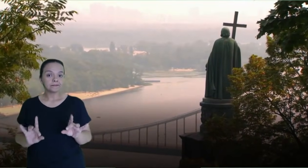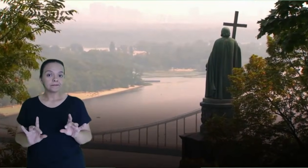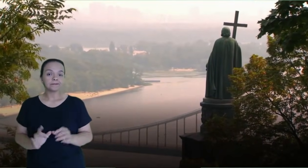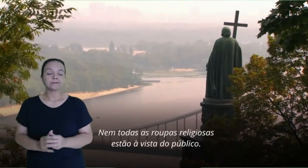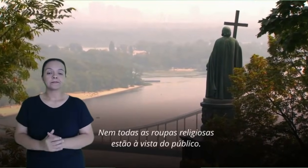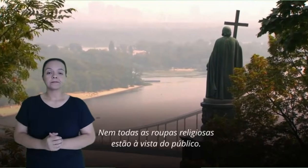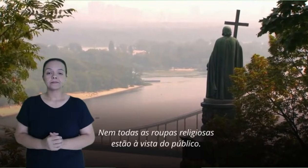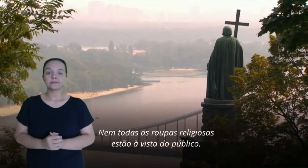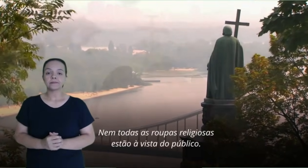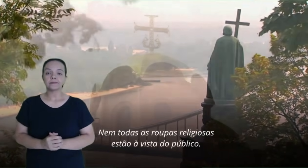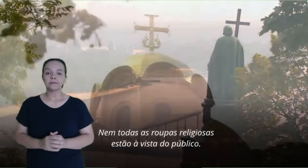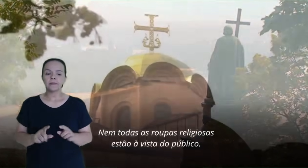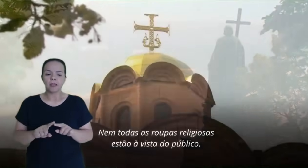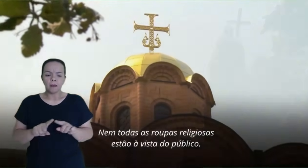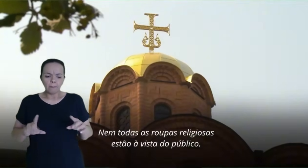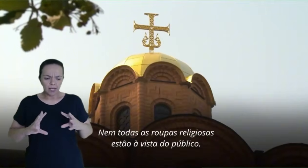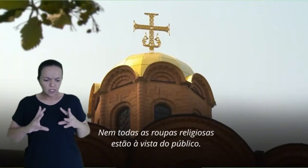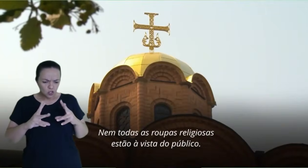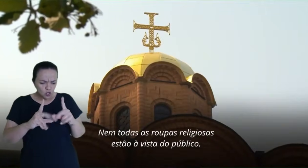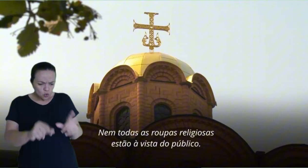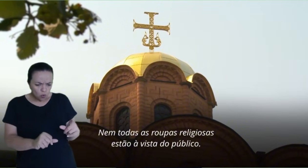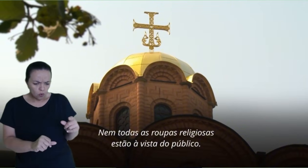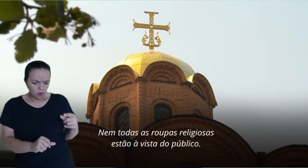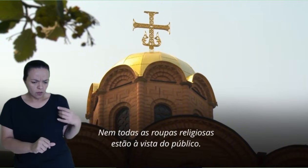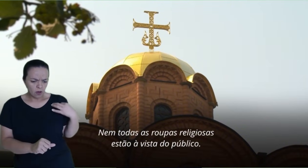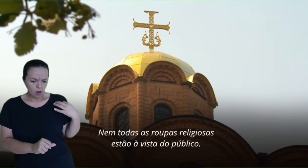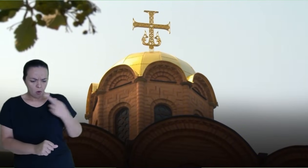Not all such religious clothing is on public display.